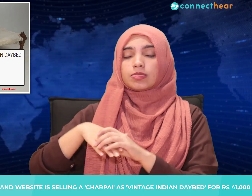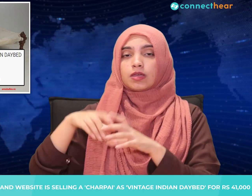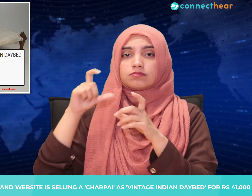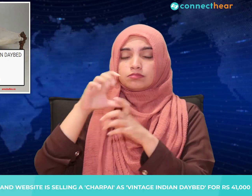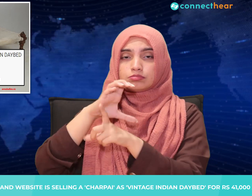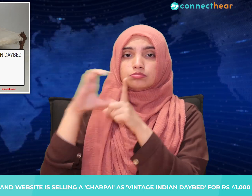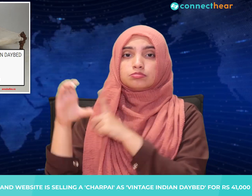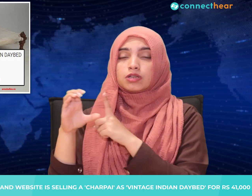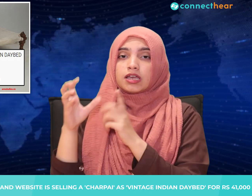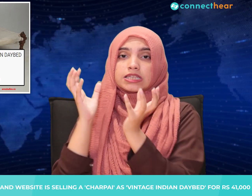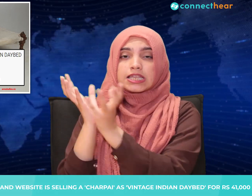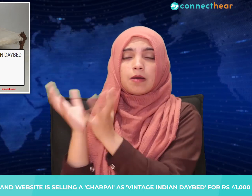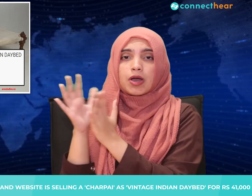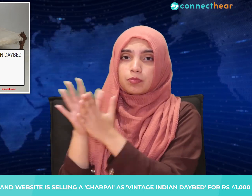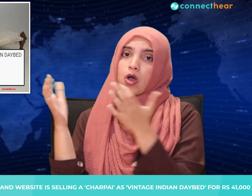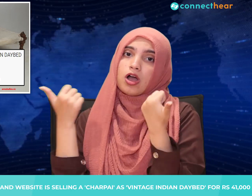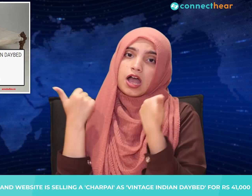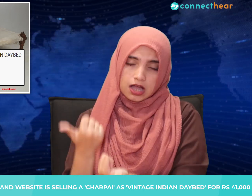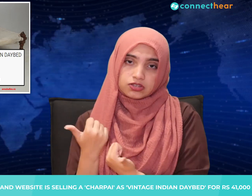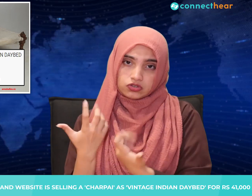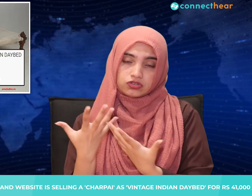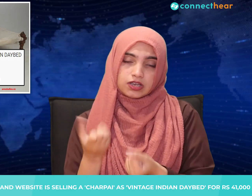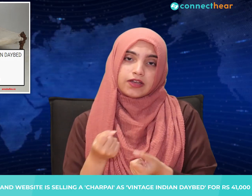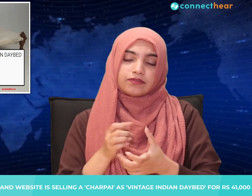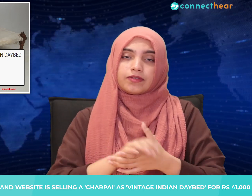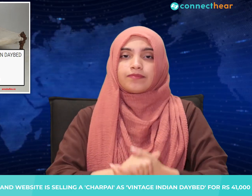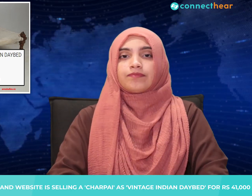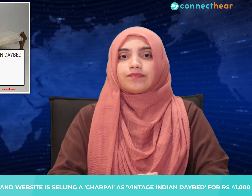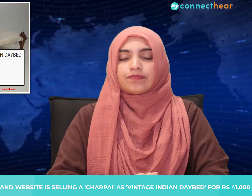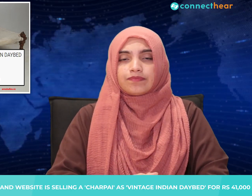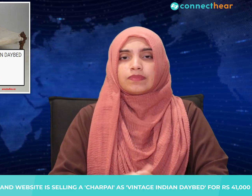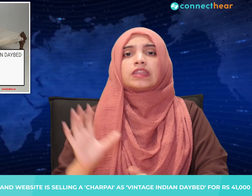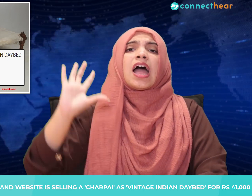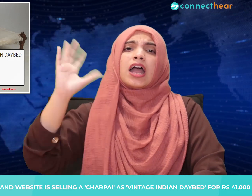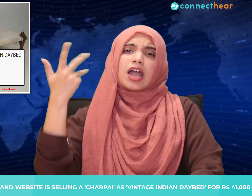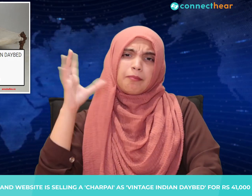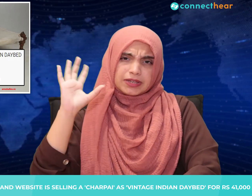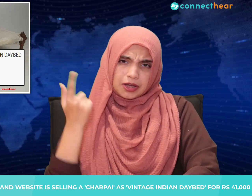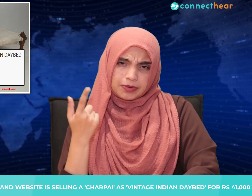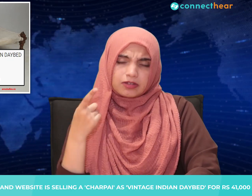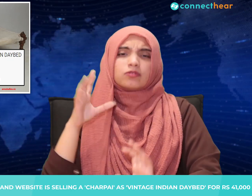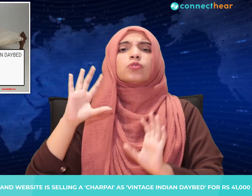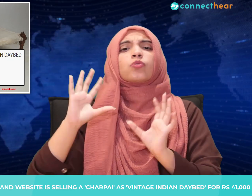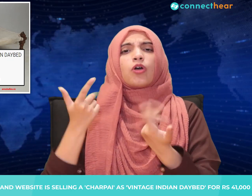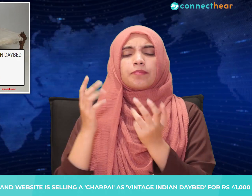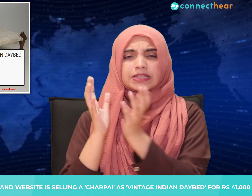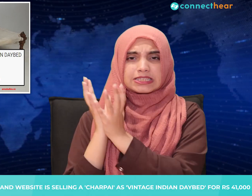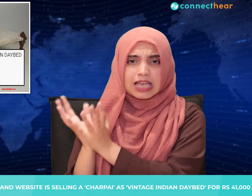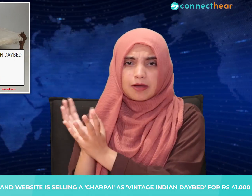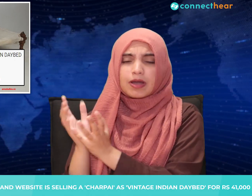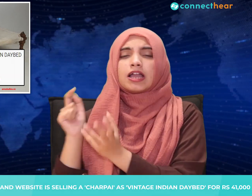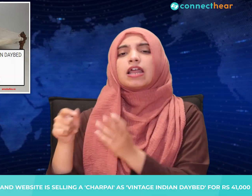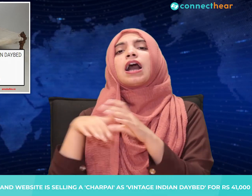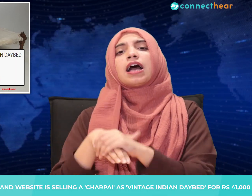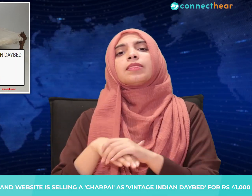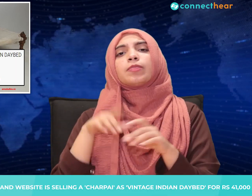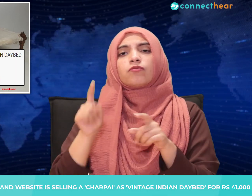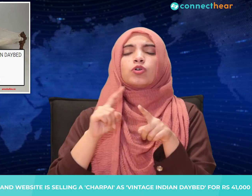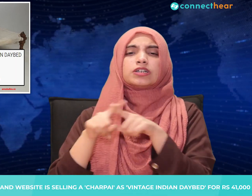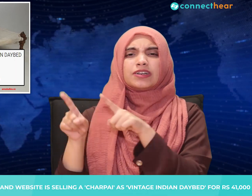While appropriation itself is a problem, sometimes the upscaling of an item isn't only non-Indian